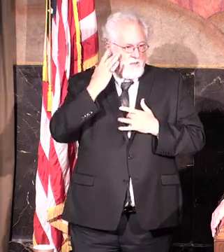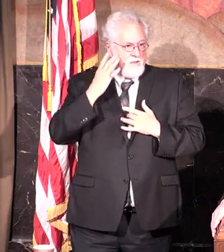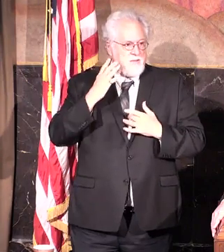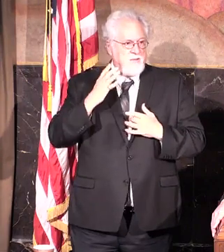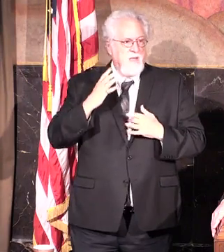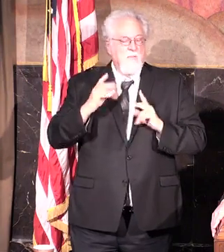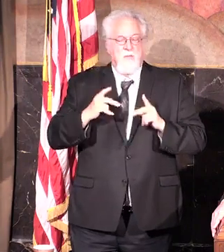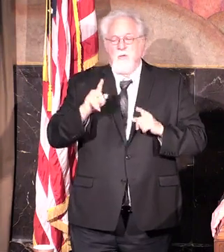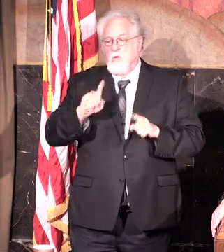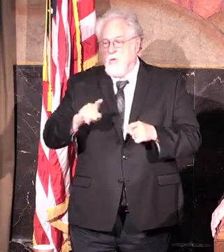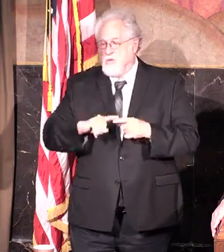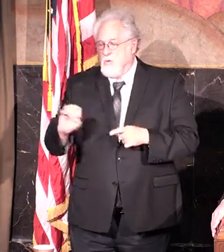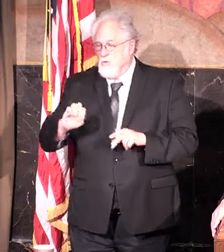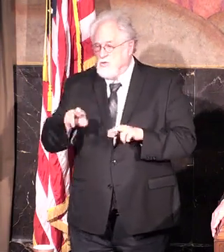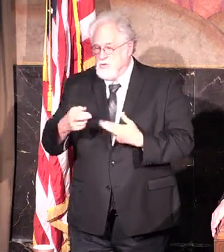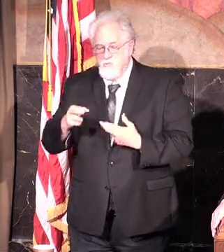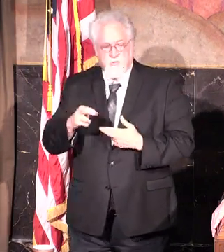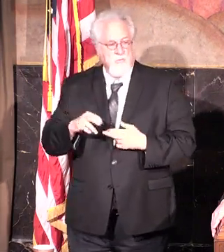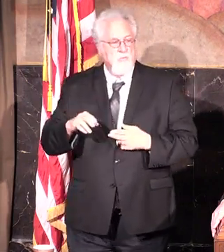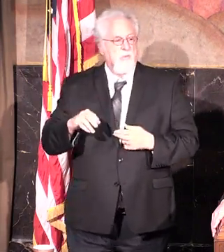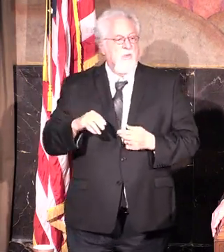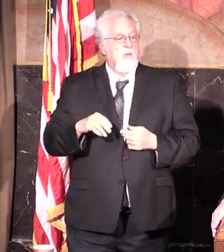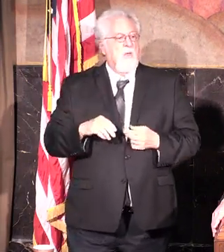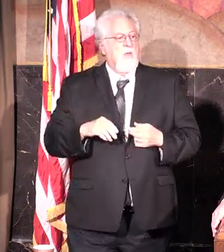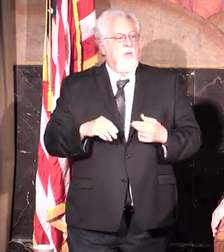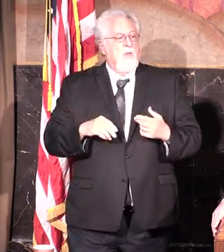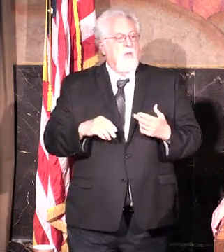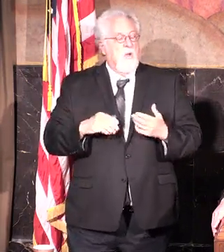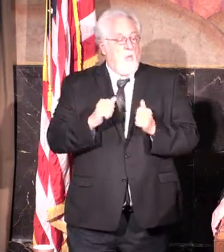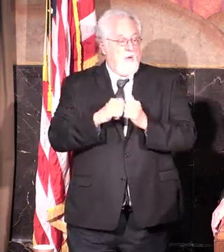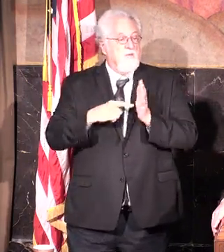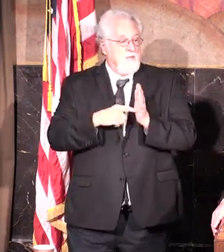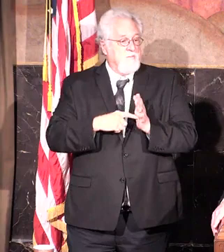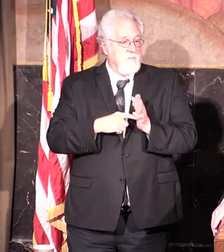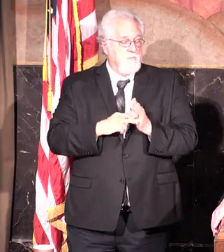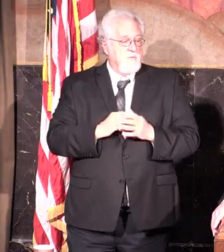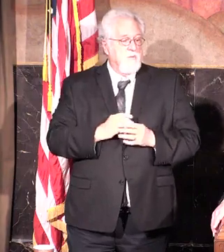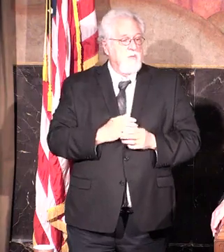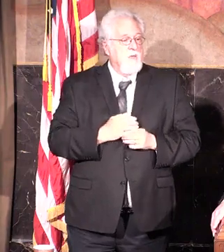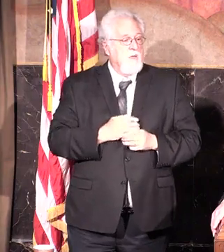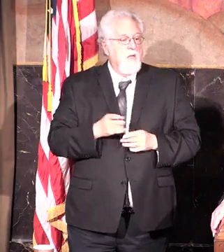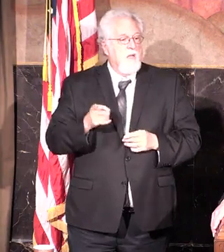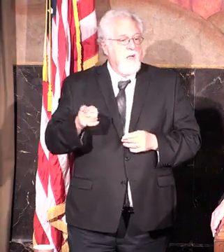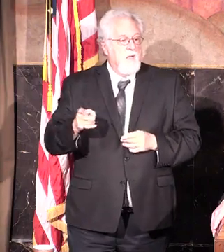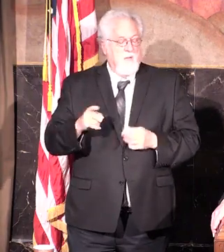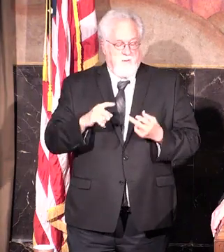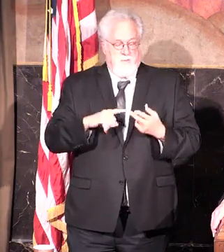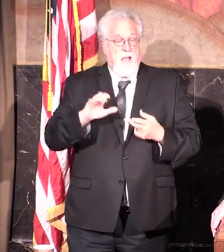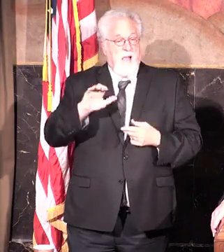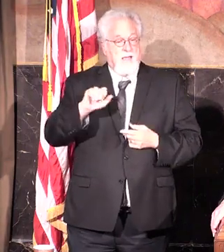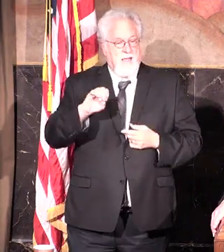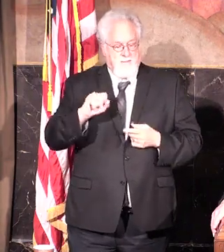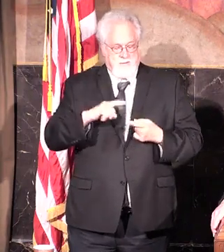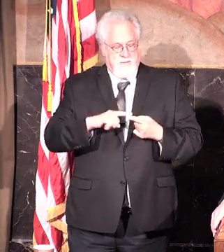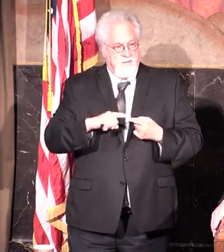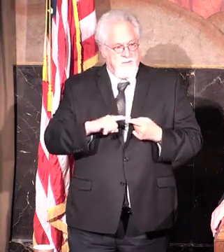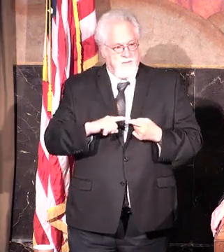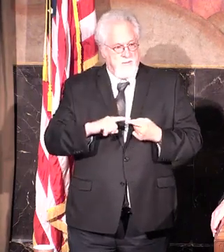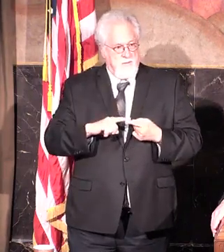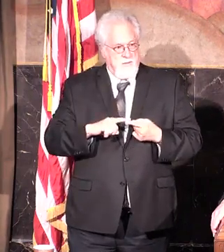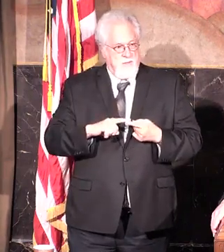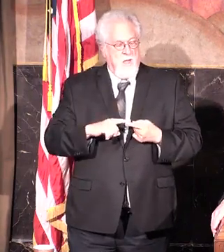to emergency room across the state with symptoms consistent with COVID. They have to do with cases, both the